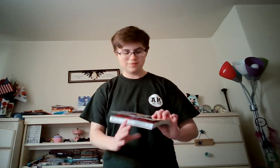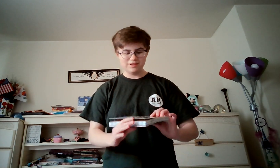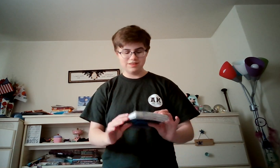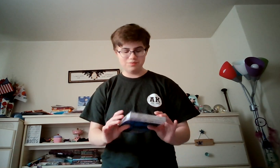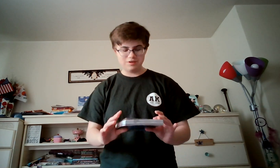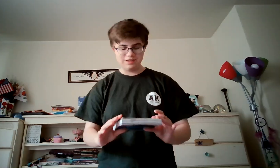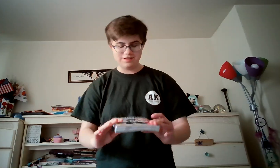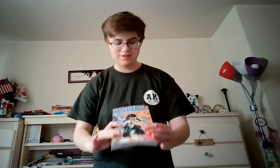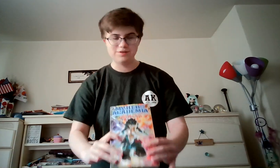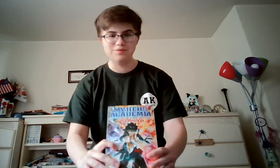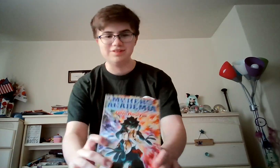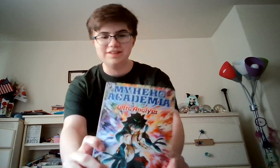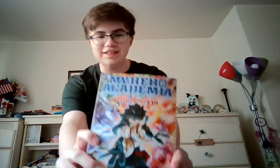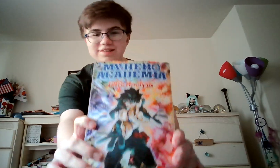And the one was this.